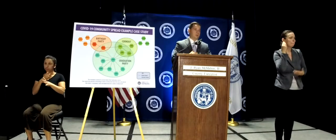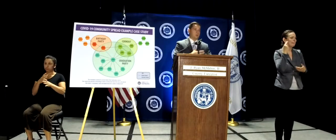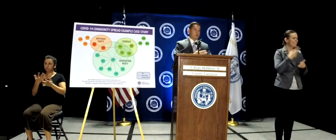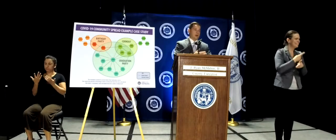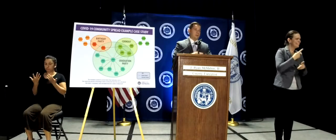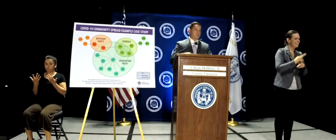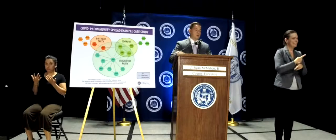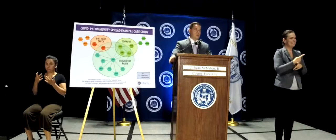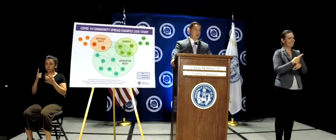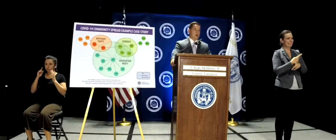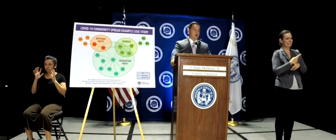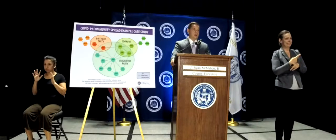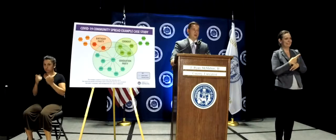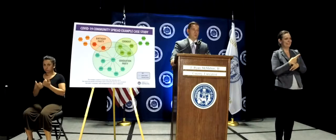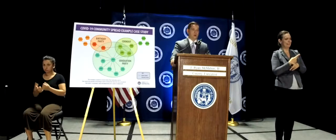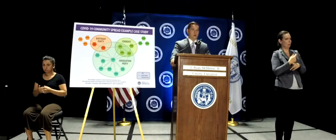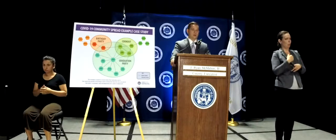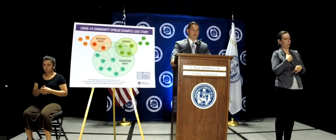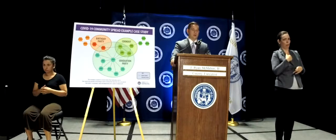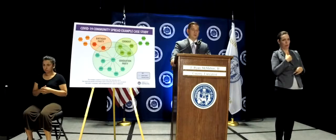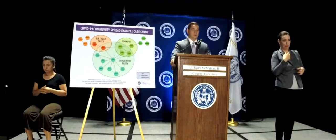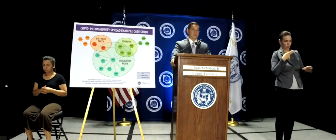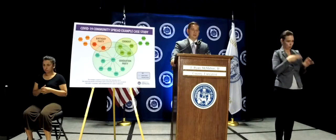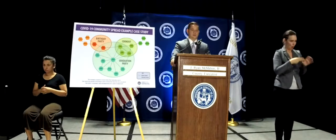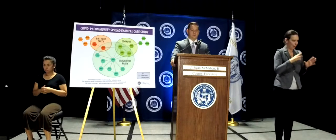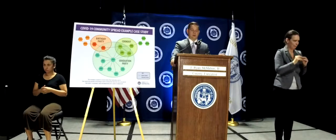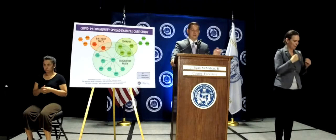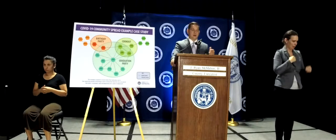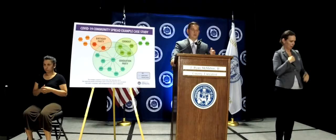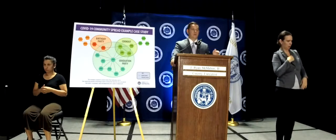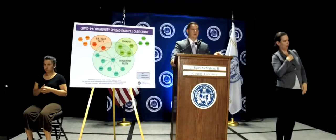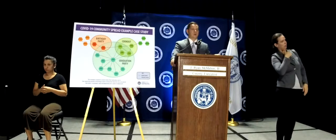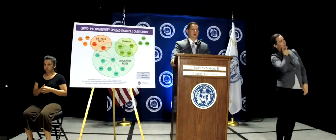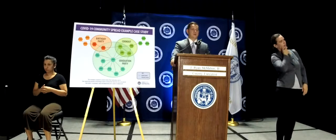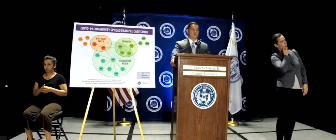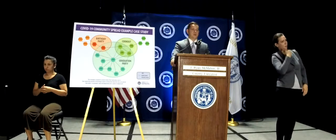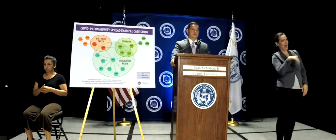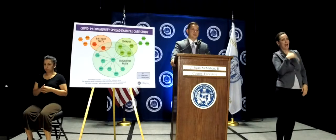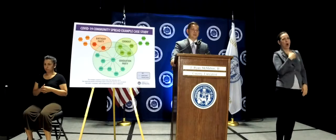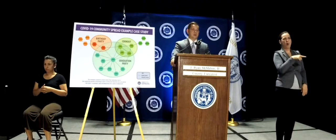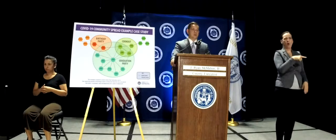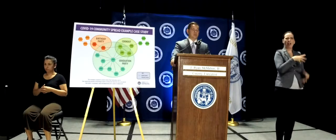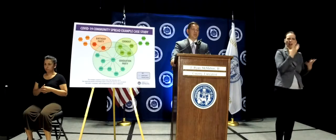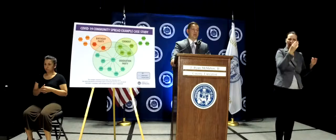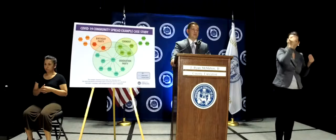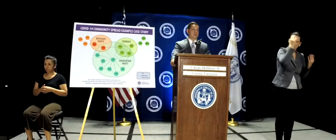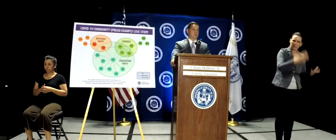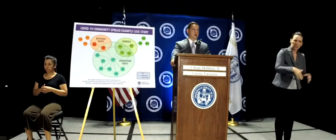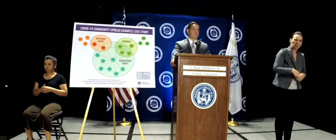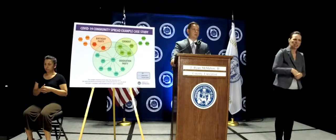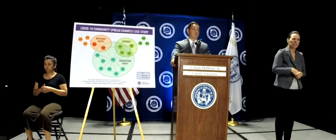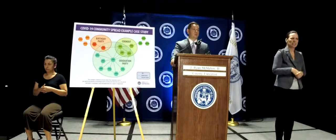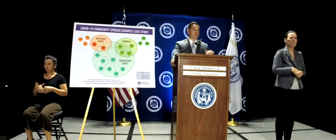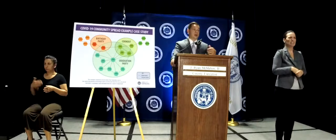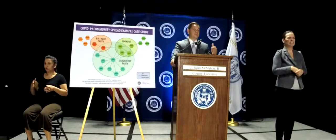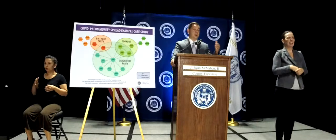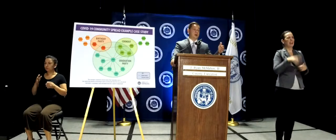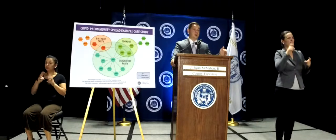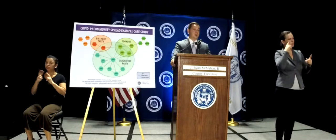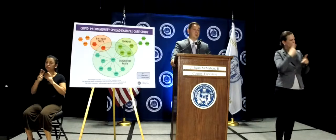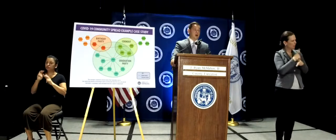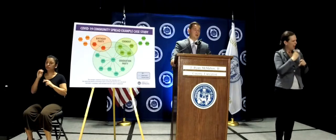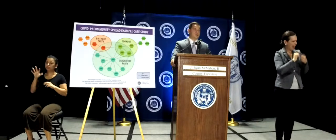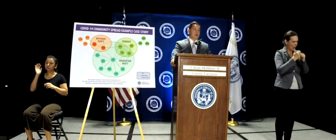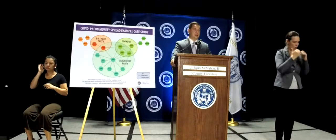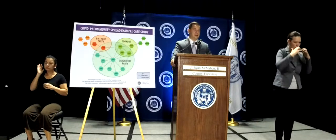about with them, and they're gonna get us a breakdown of things that could change that would help them do their jobs